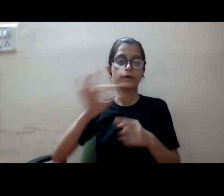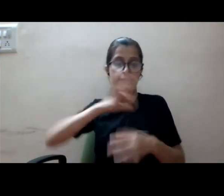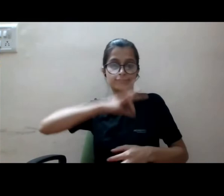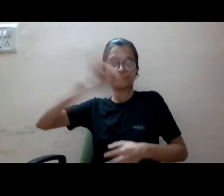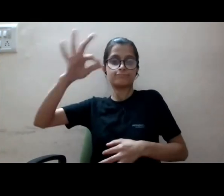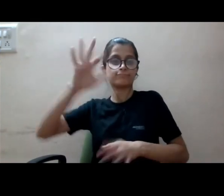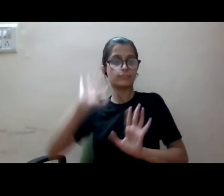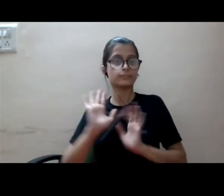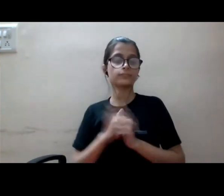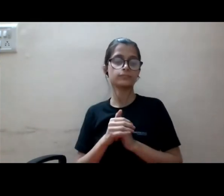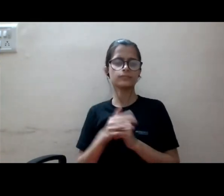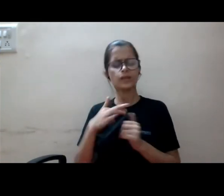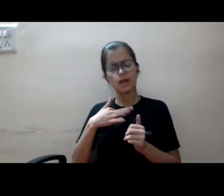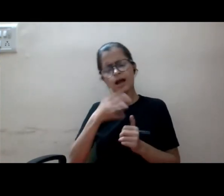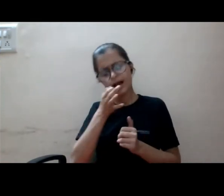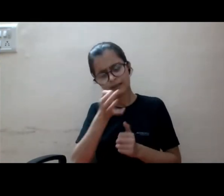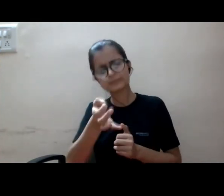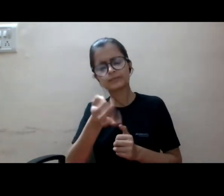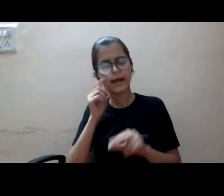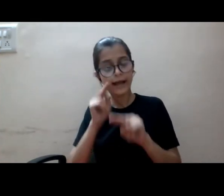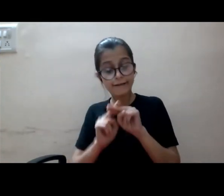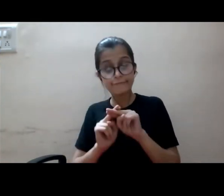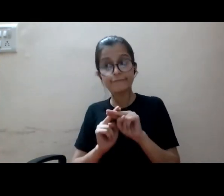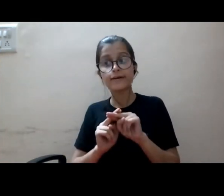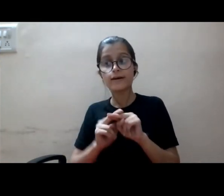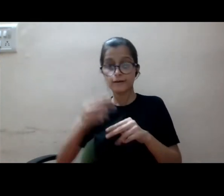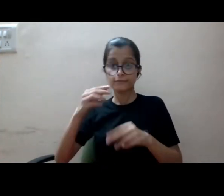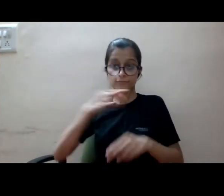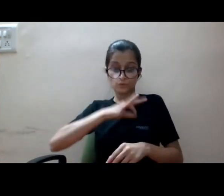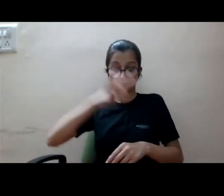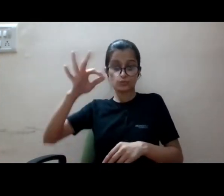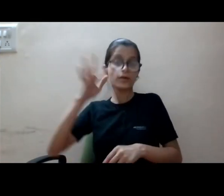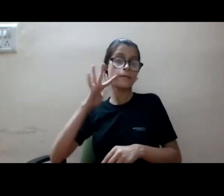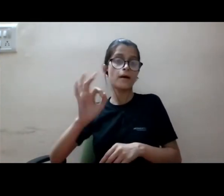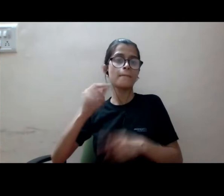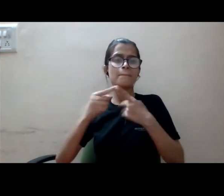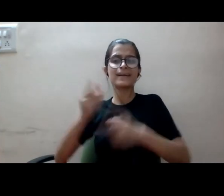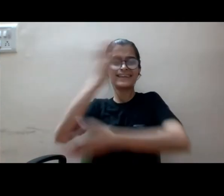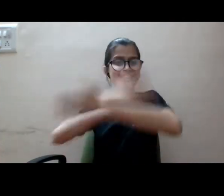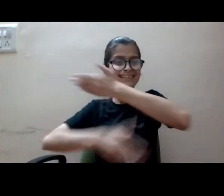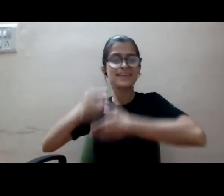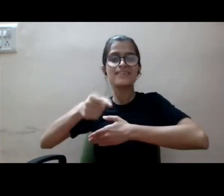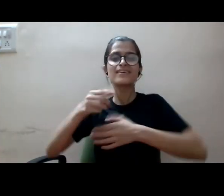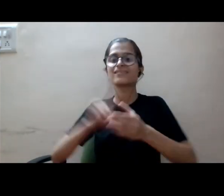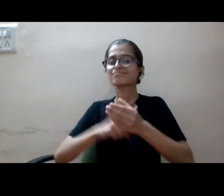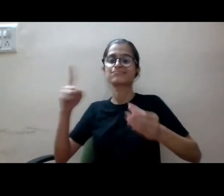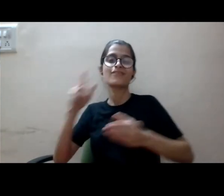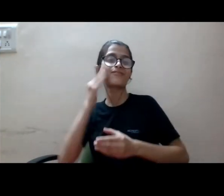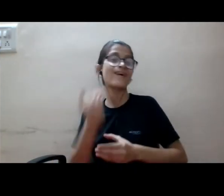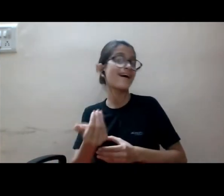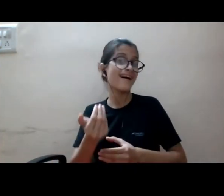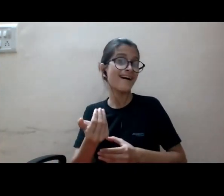So I asked her, if we privilege soul, why disabled are discriminated on so much